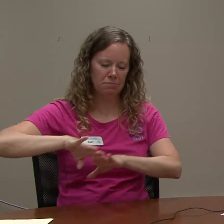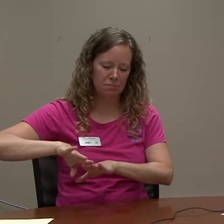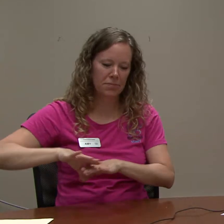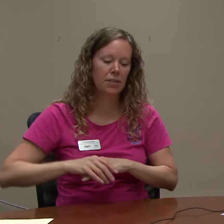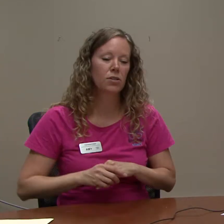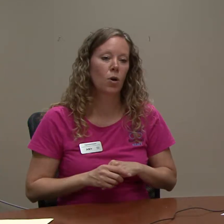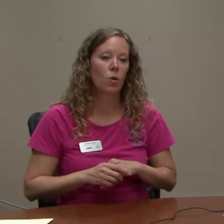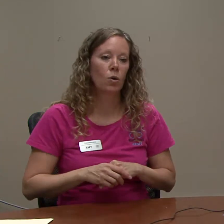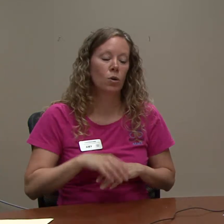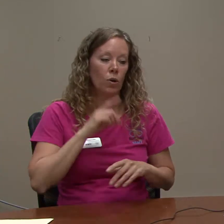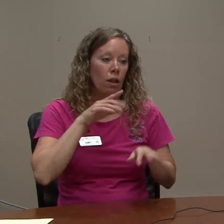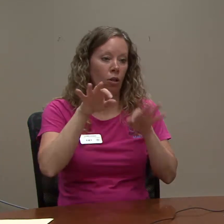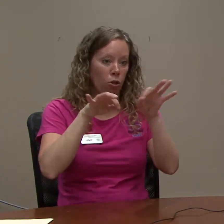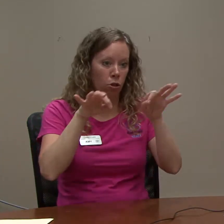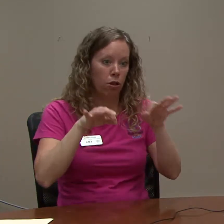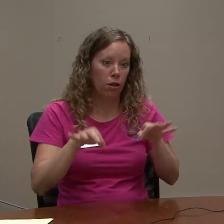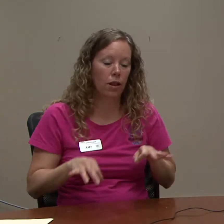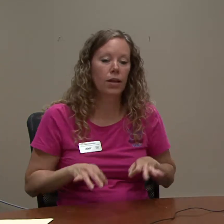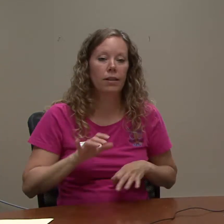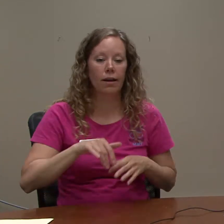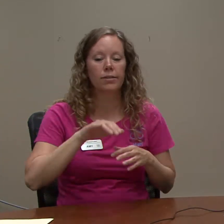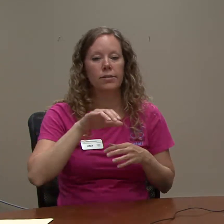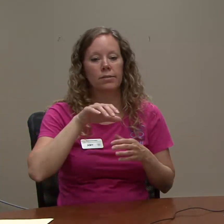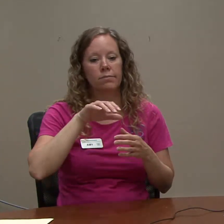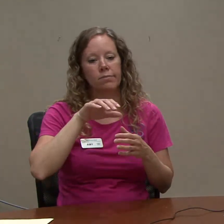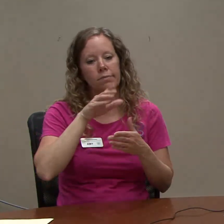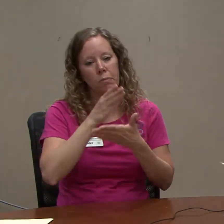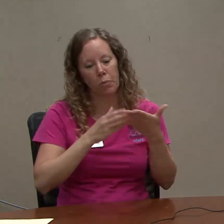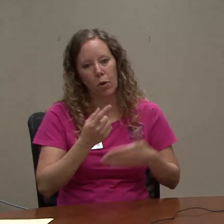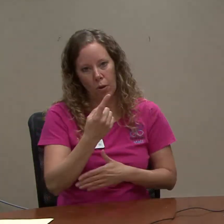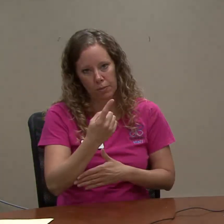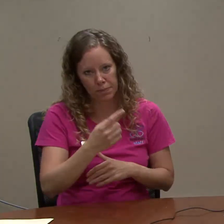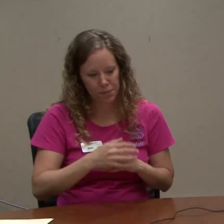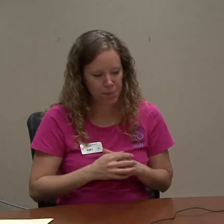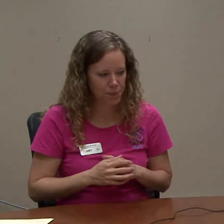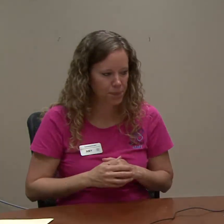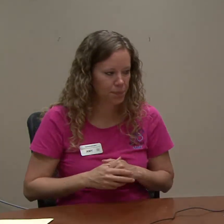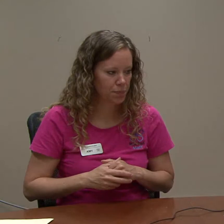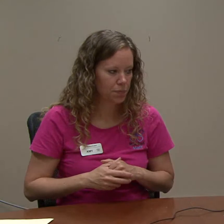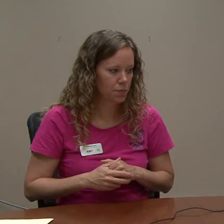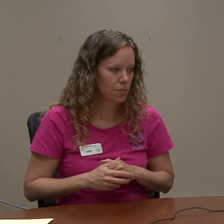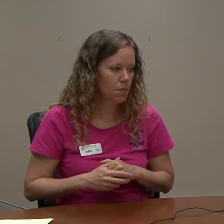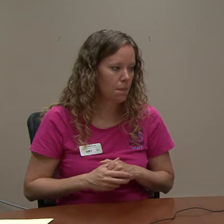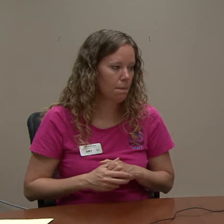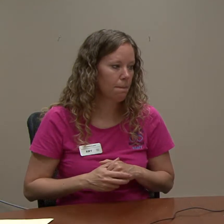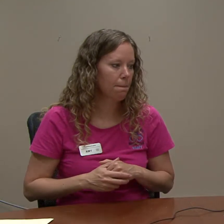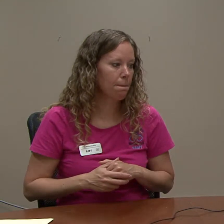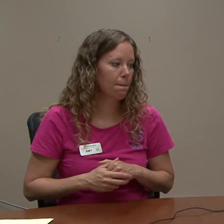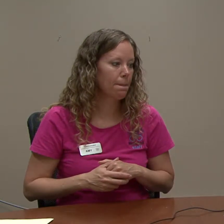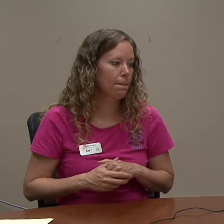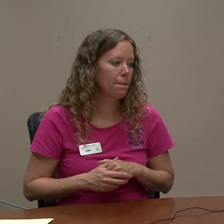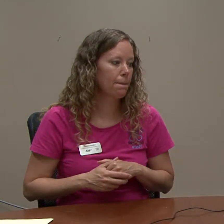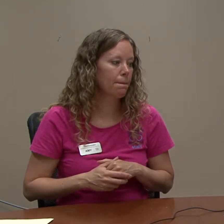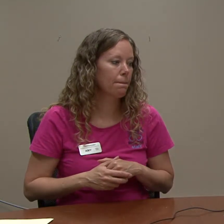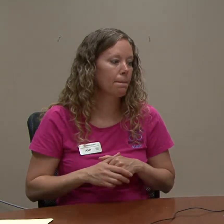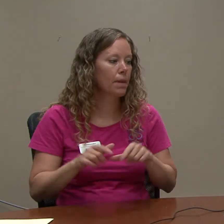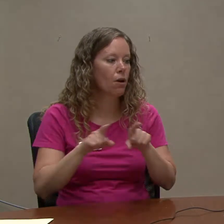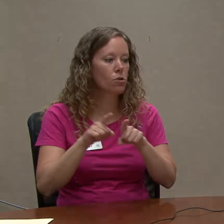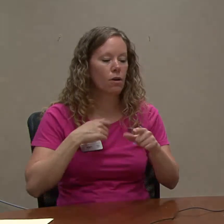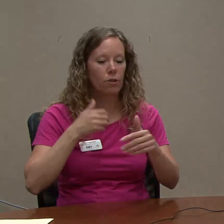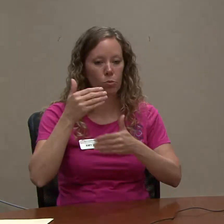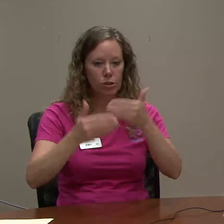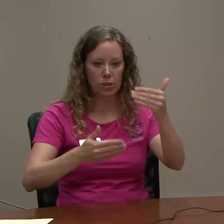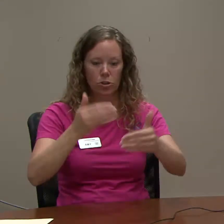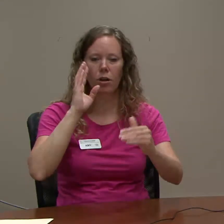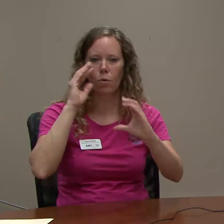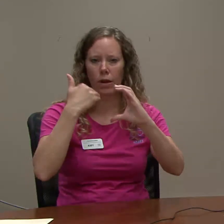is phase 1. I do have outdoor visitor procedures, which I'm